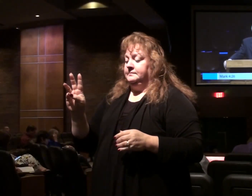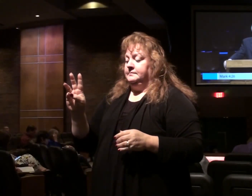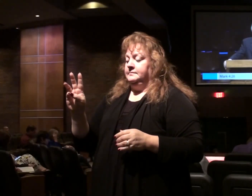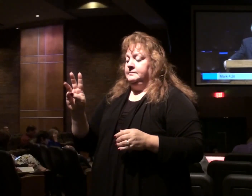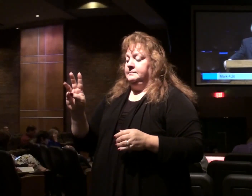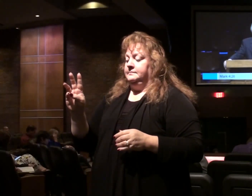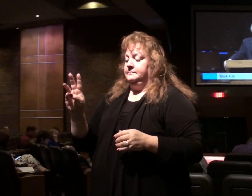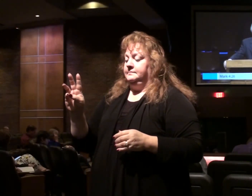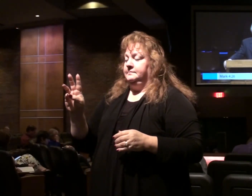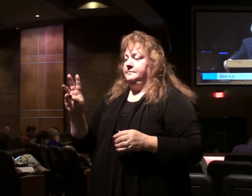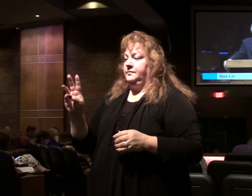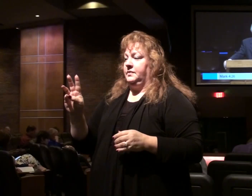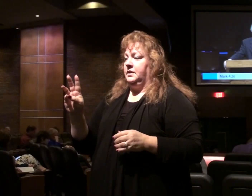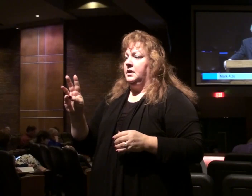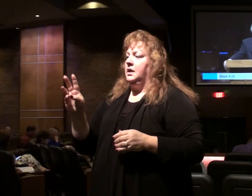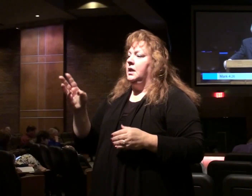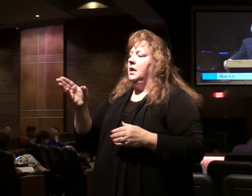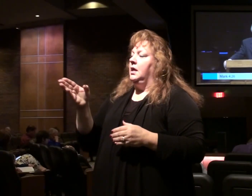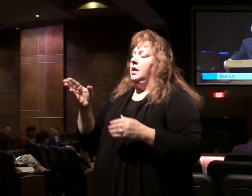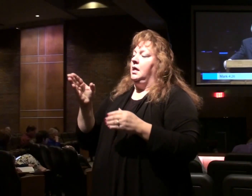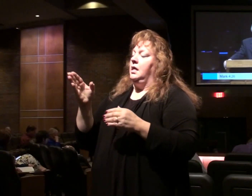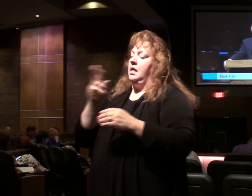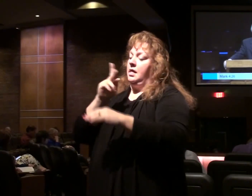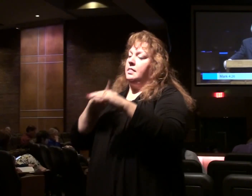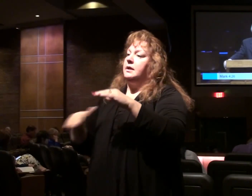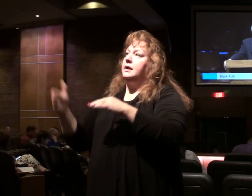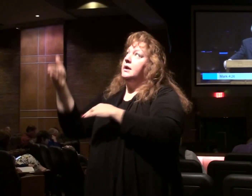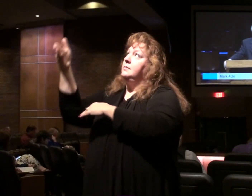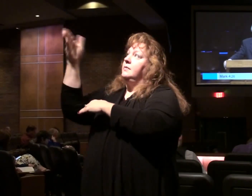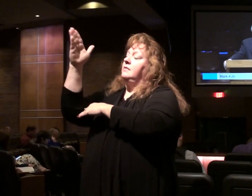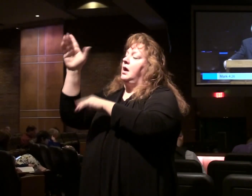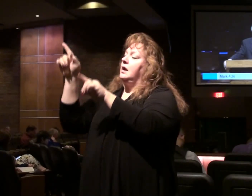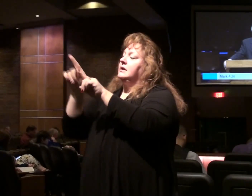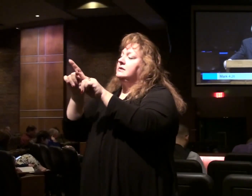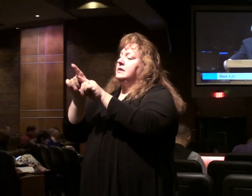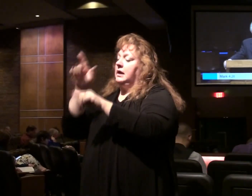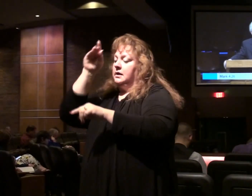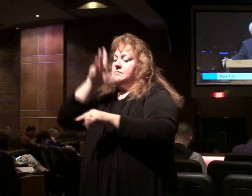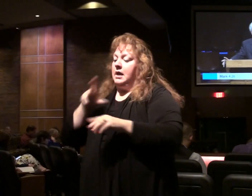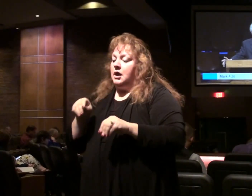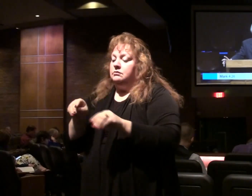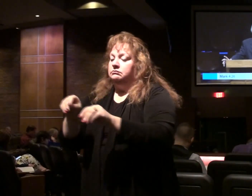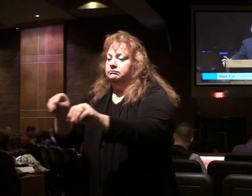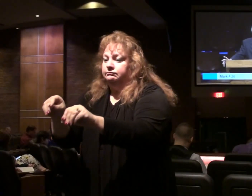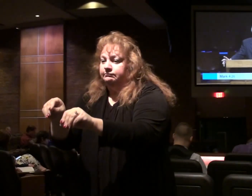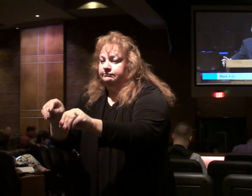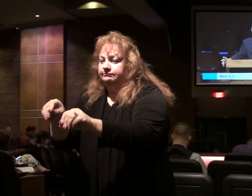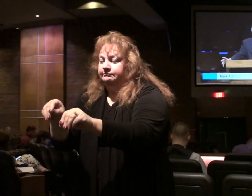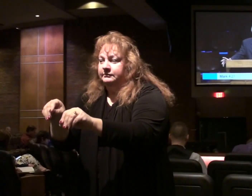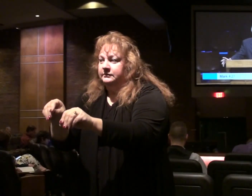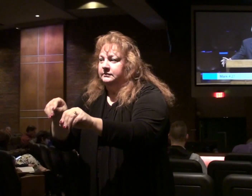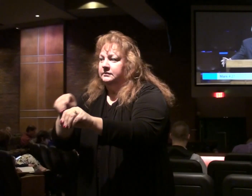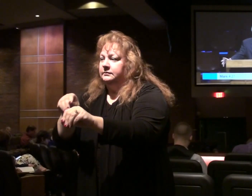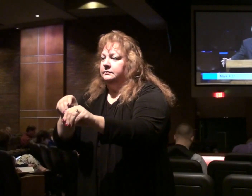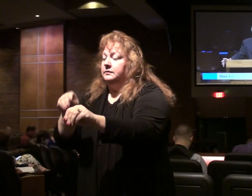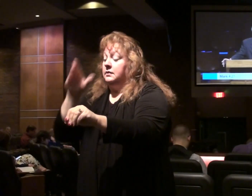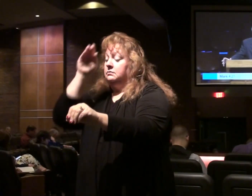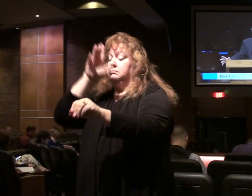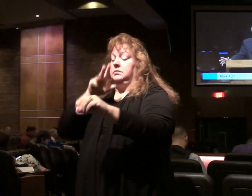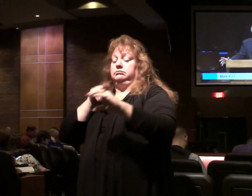he was saying, the kingdom of God is like a man who casts seed upon the soil. Now note here, he goes to bed at